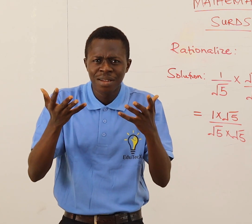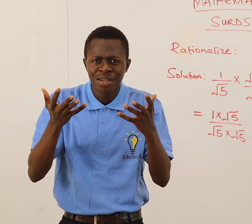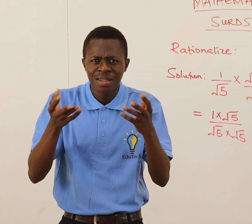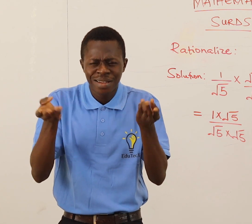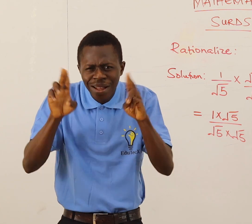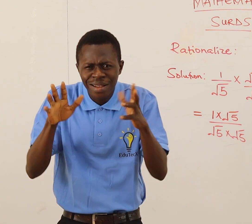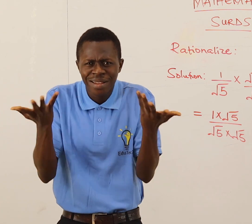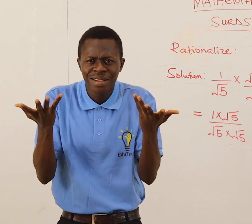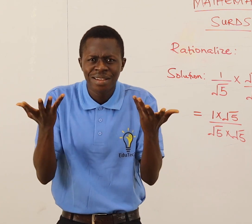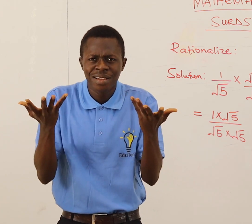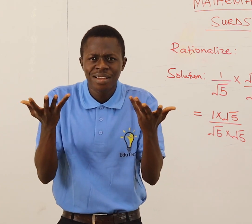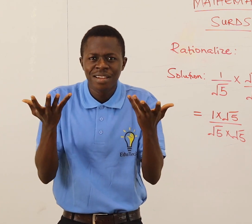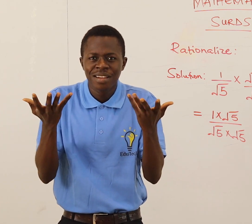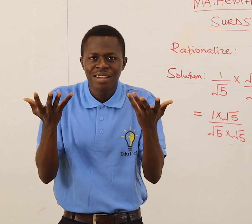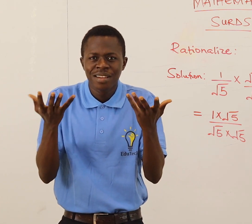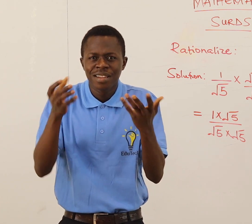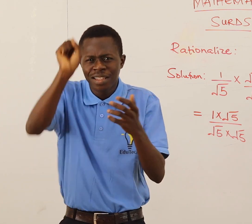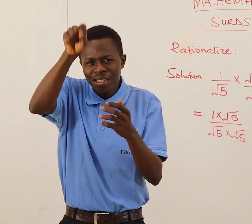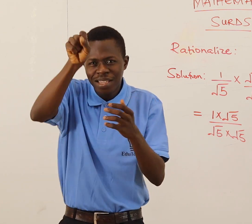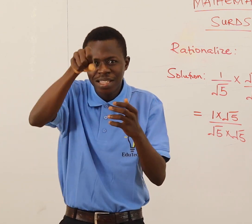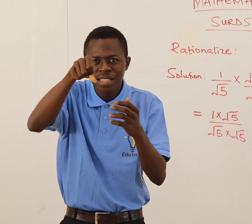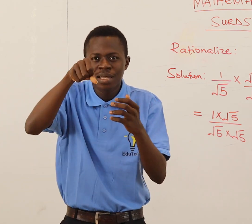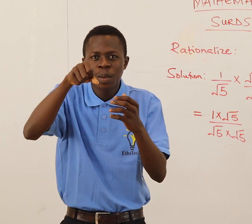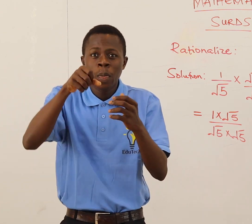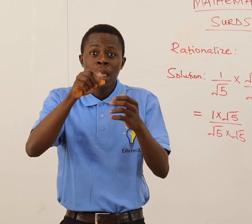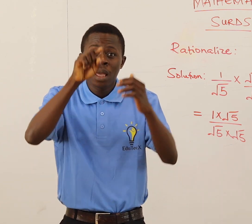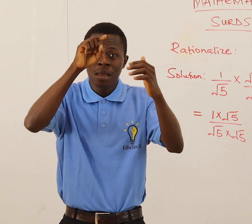by square root of 5. What answer would that give us, or what would that do?